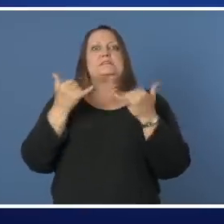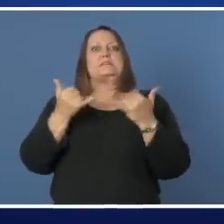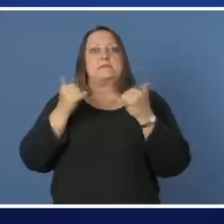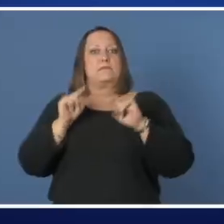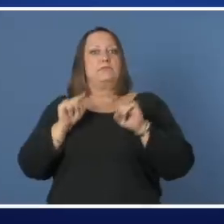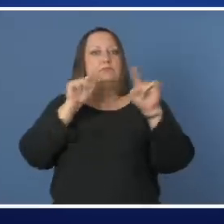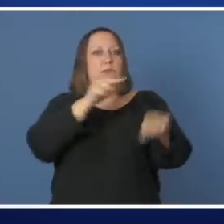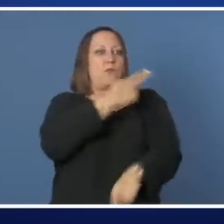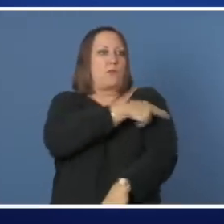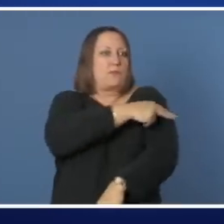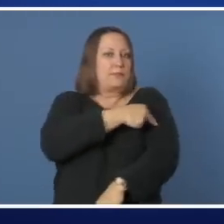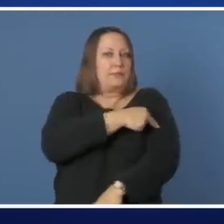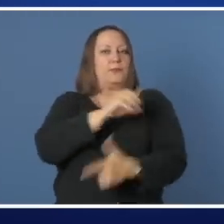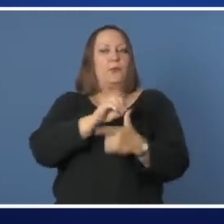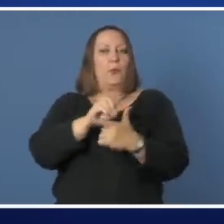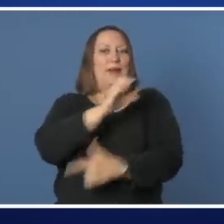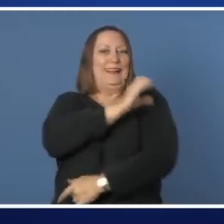center now